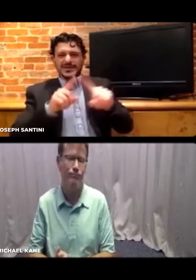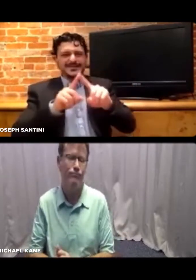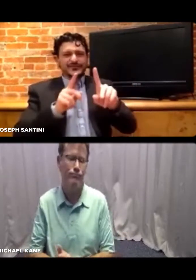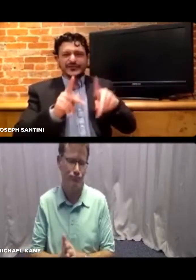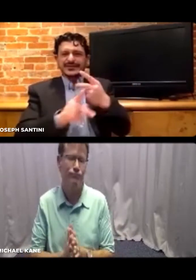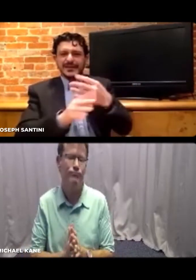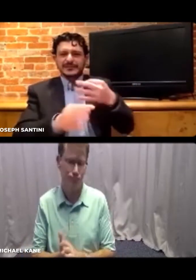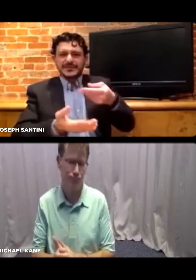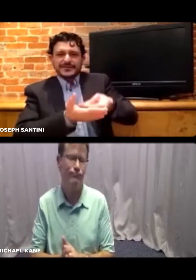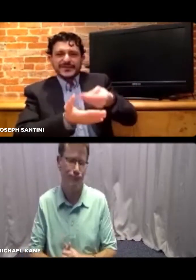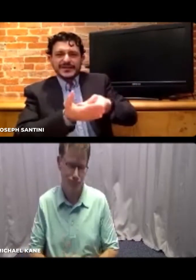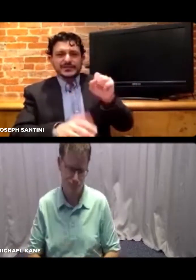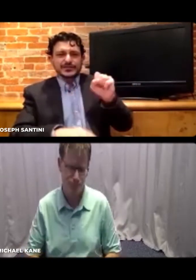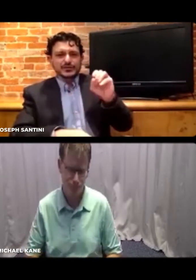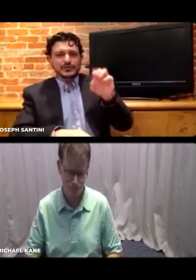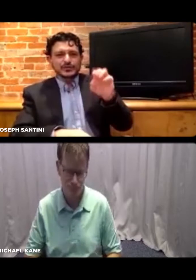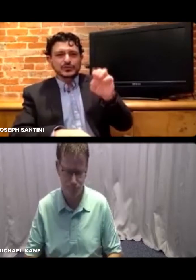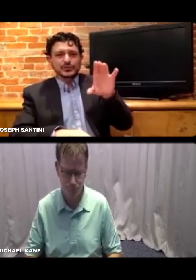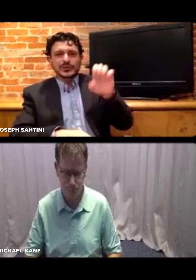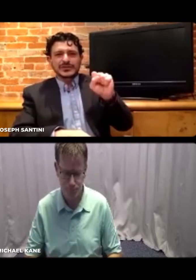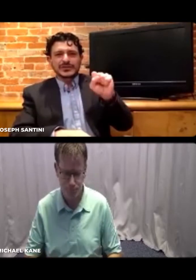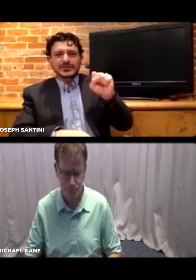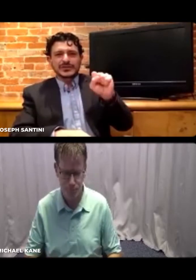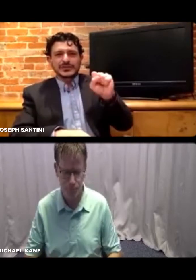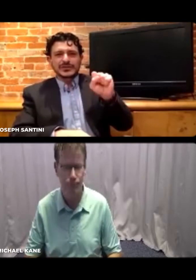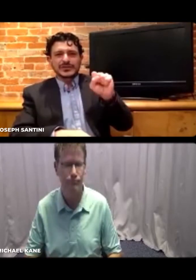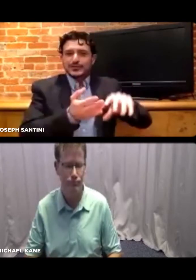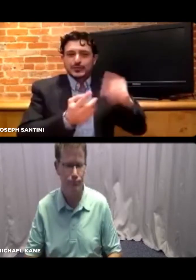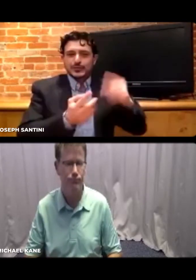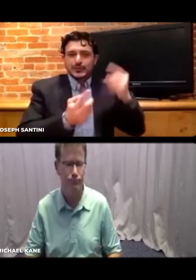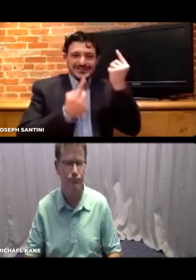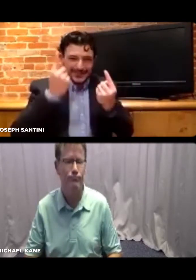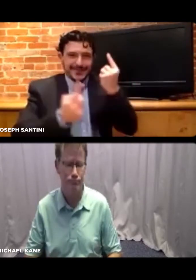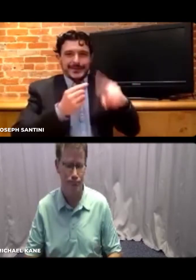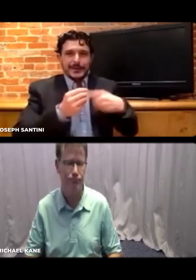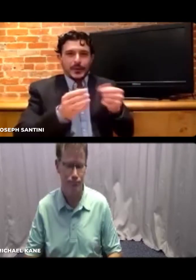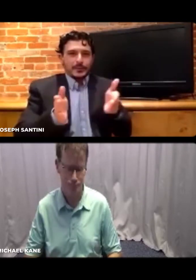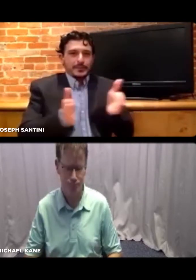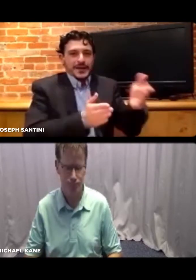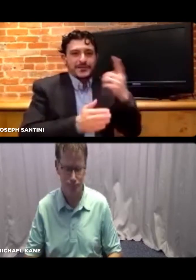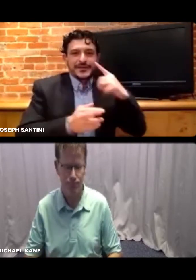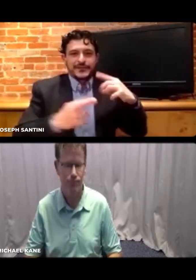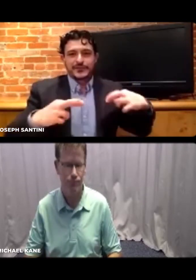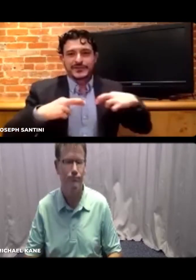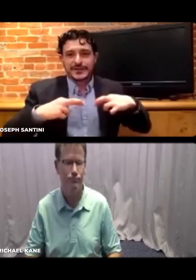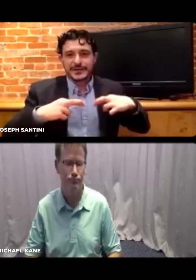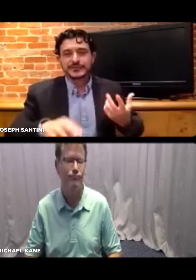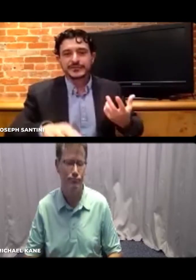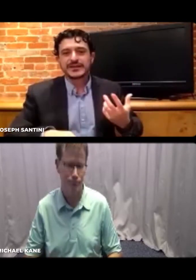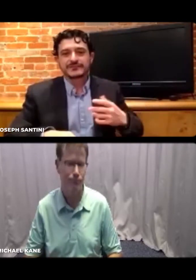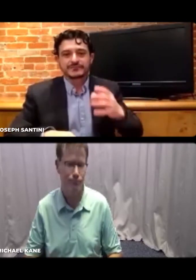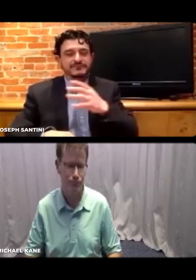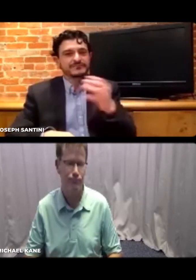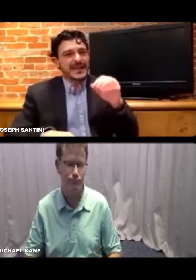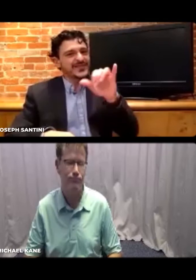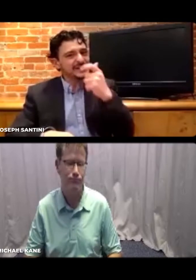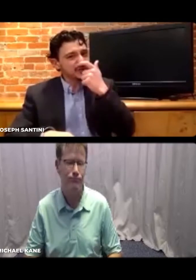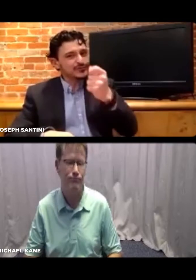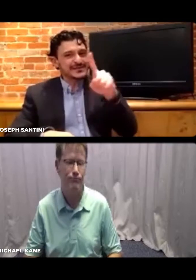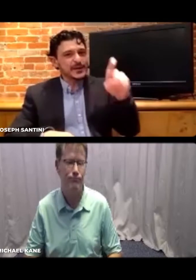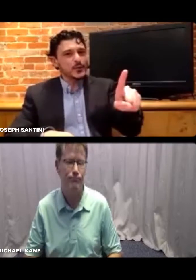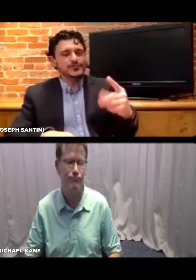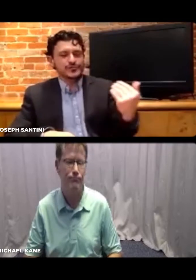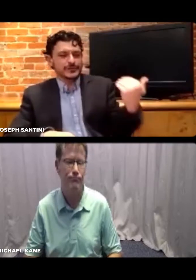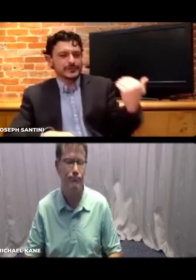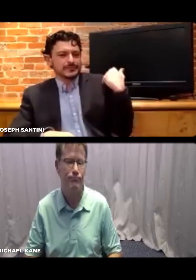financial sources should students think about preparing for retirement? And that's a real interesting question.